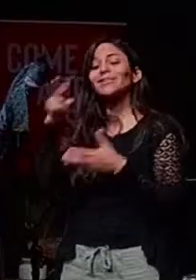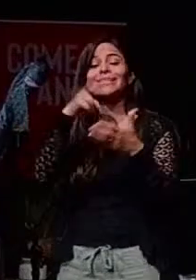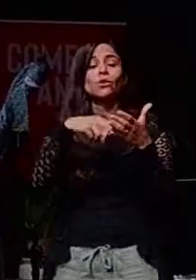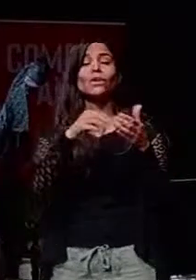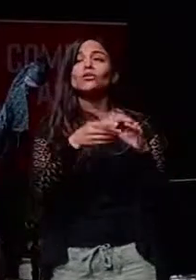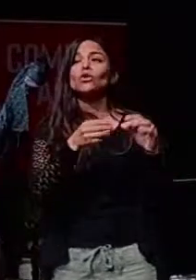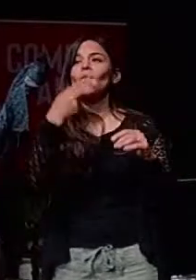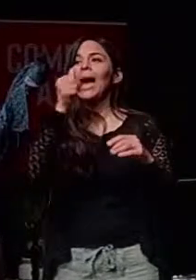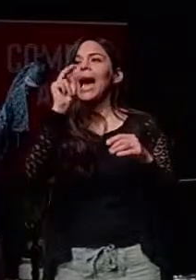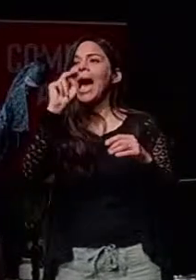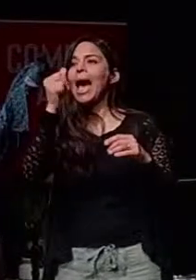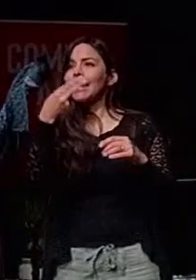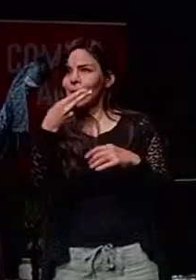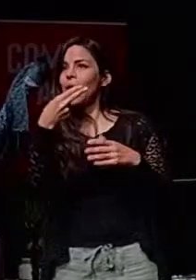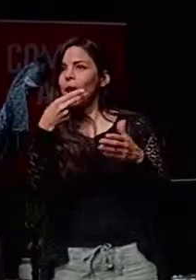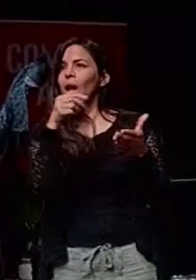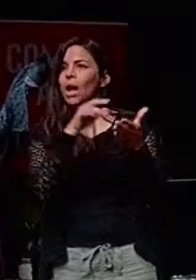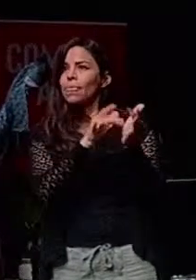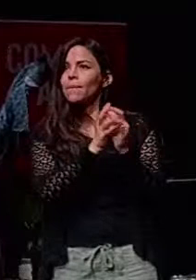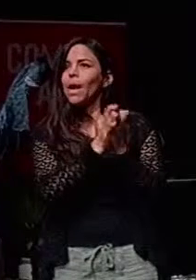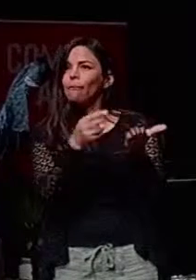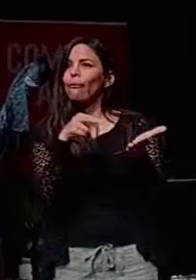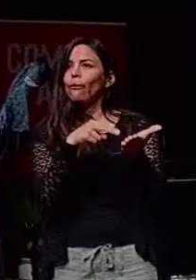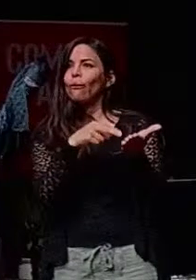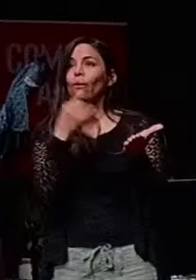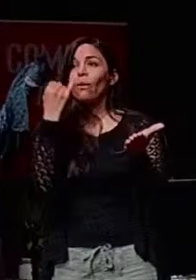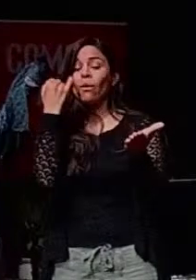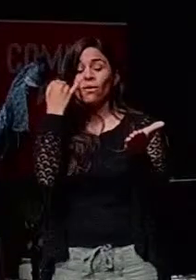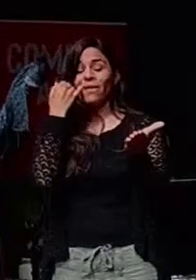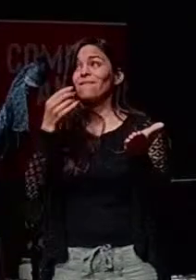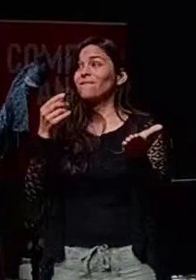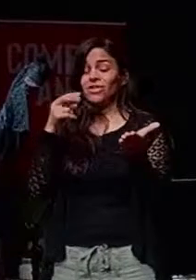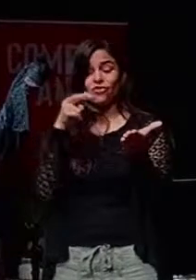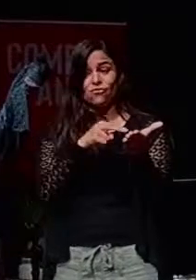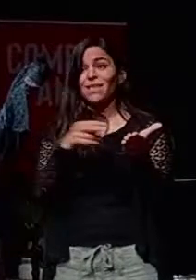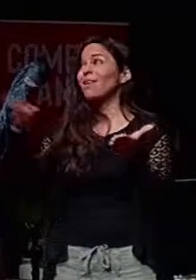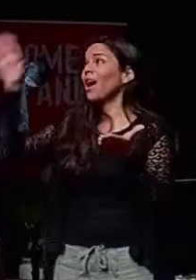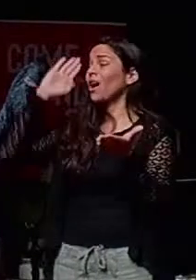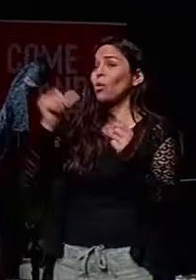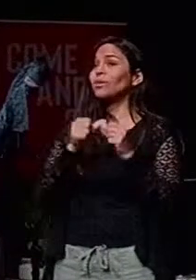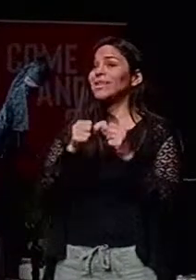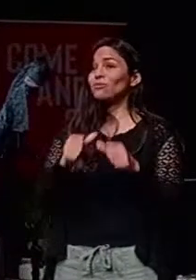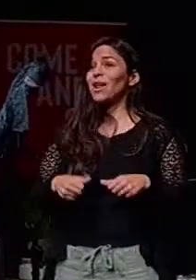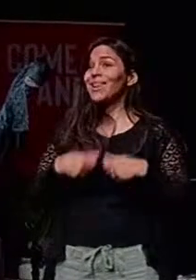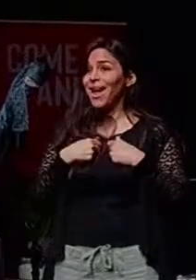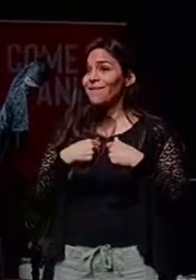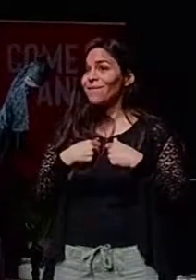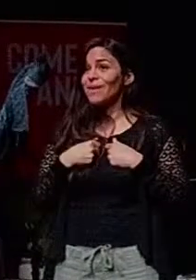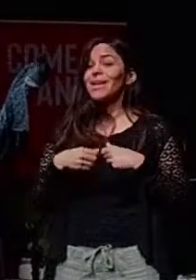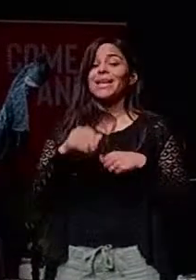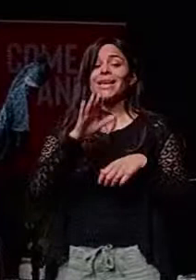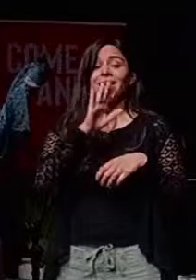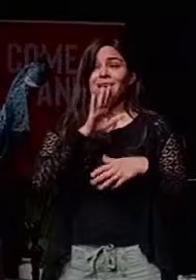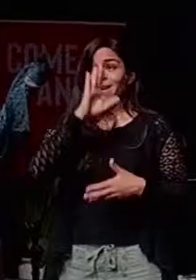and how Hannah promised God will keep her alive, then she will devote her child to God. And so